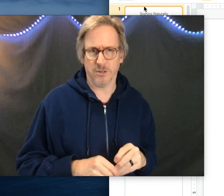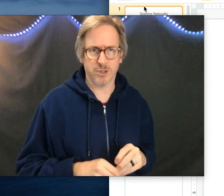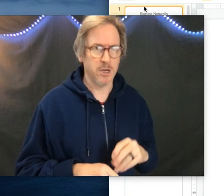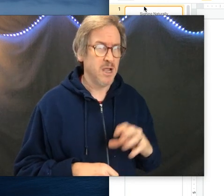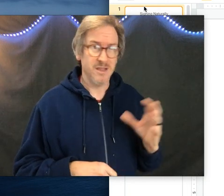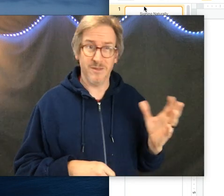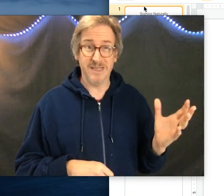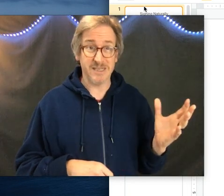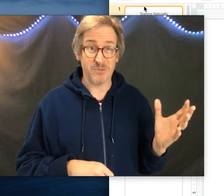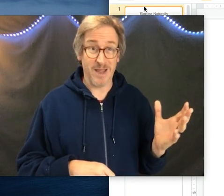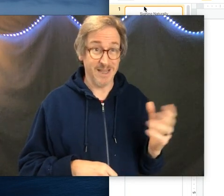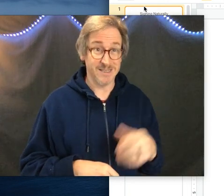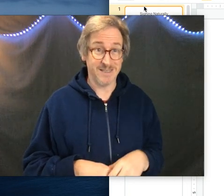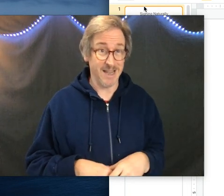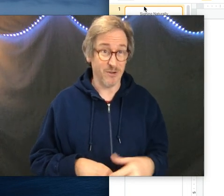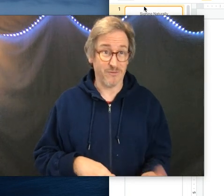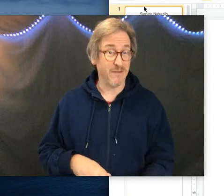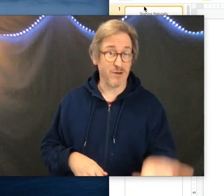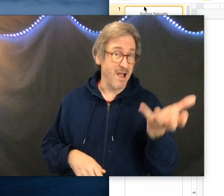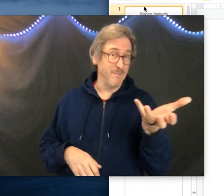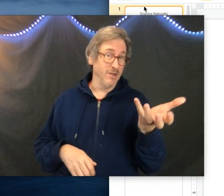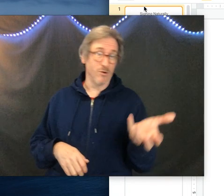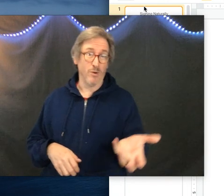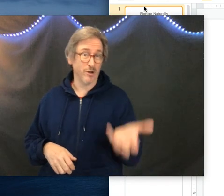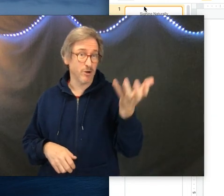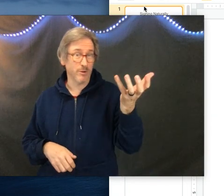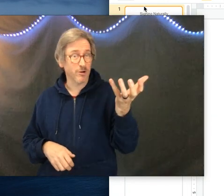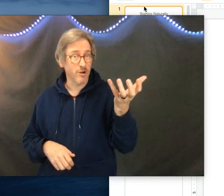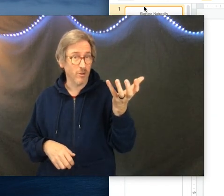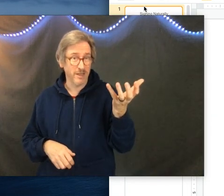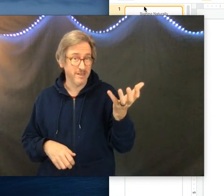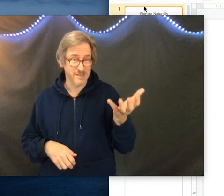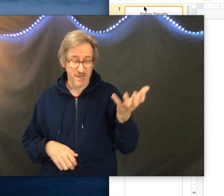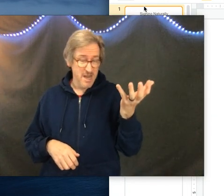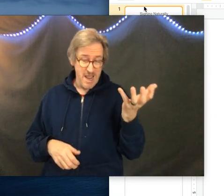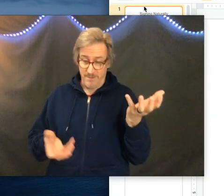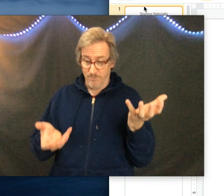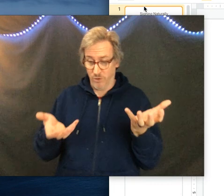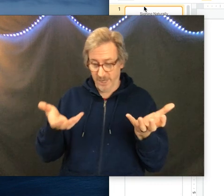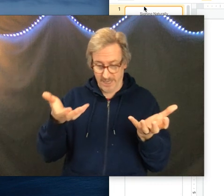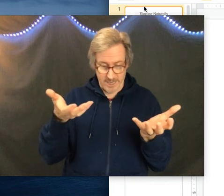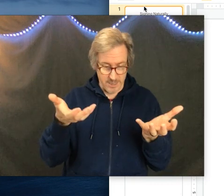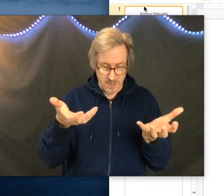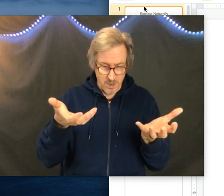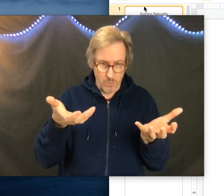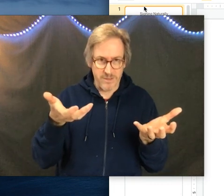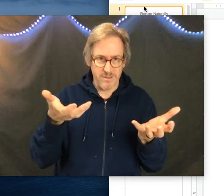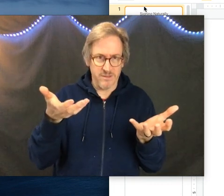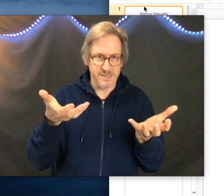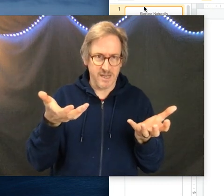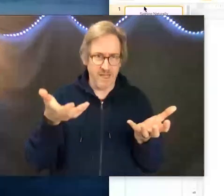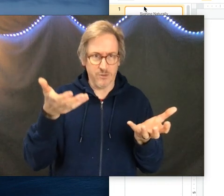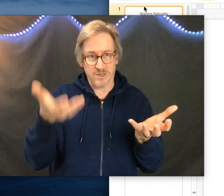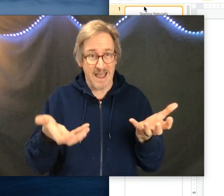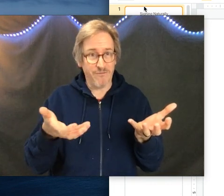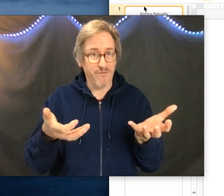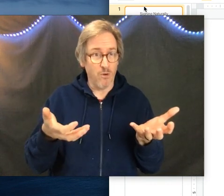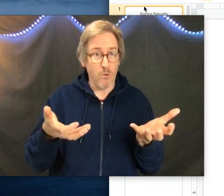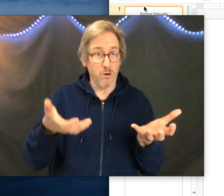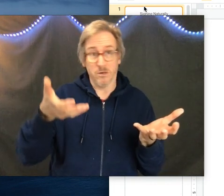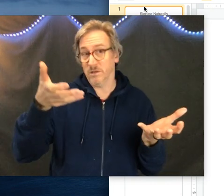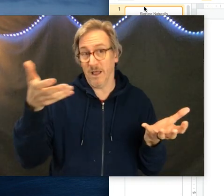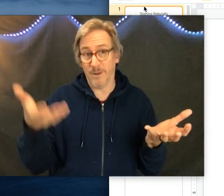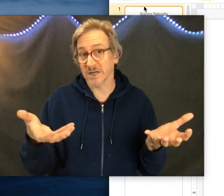about deaf culture. The easiest way is take your favorite hobby or what your career goal is and put it in with either